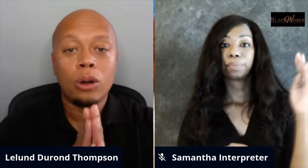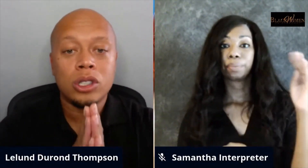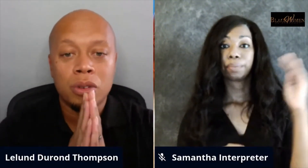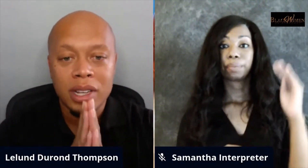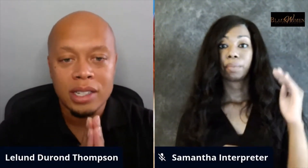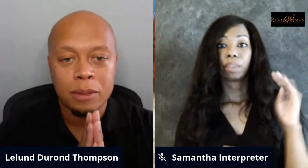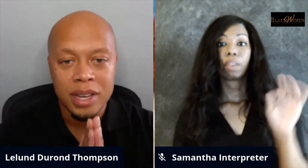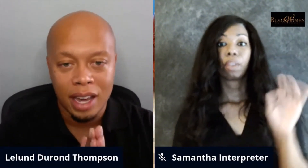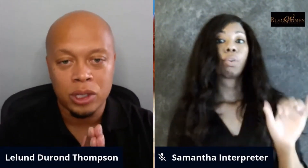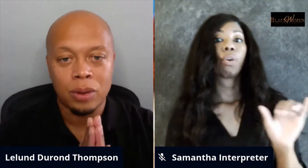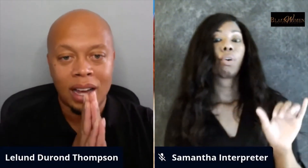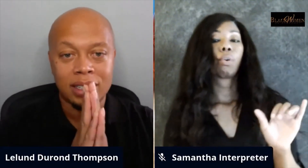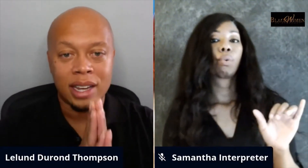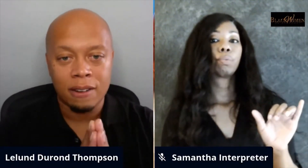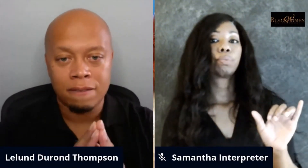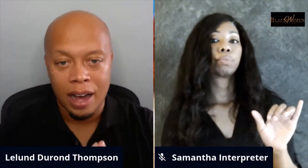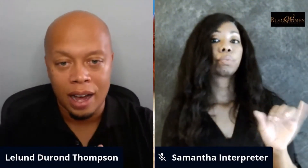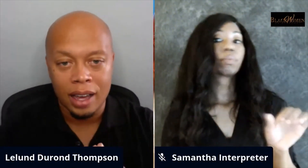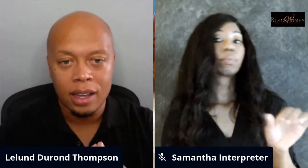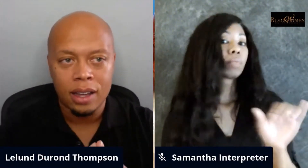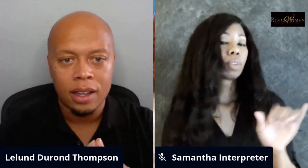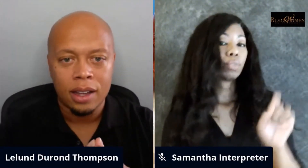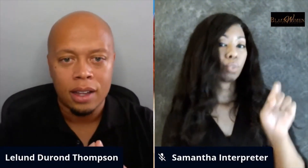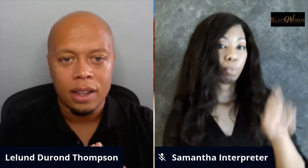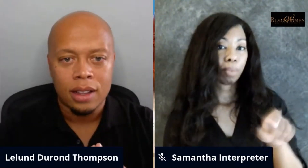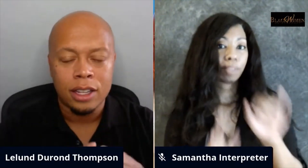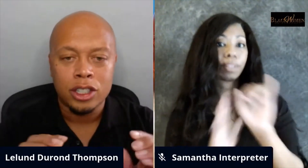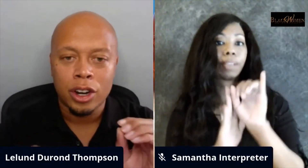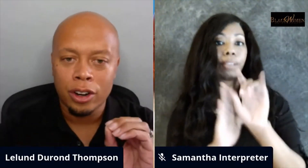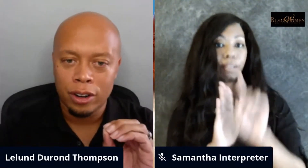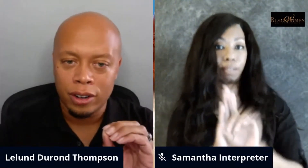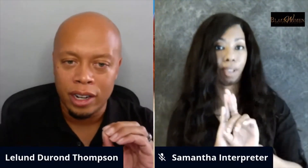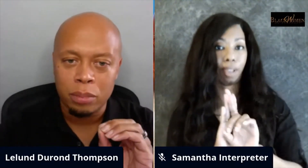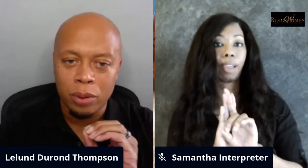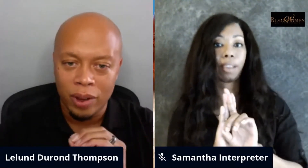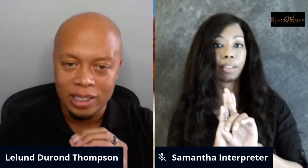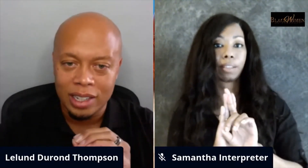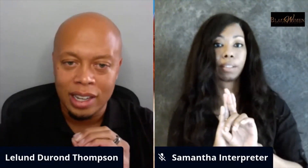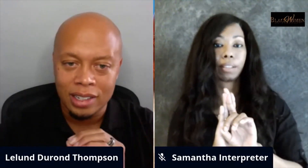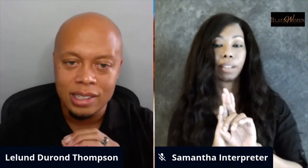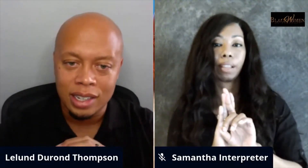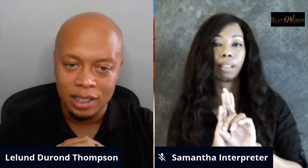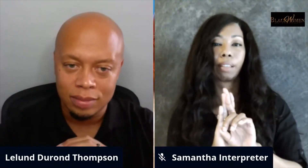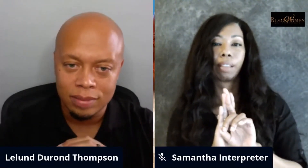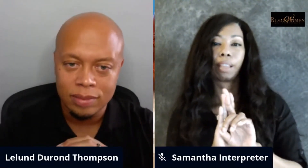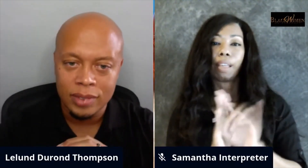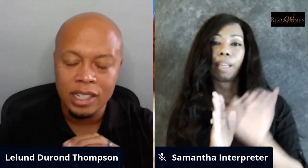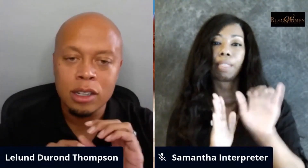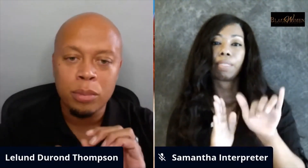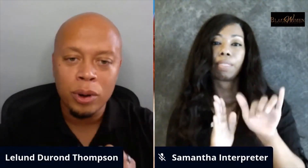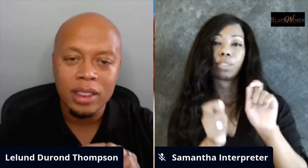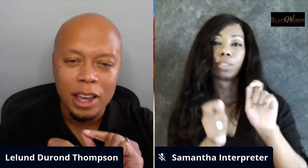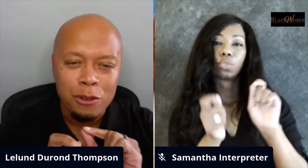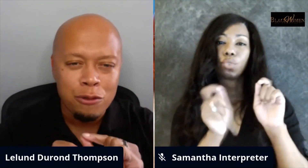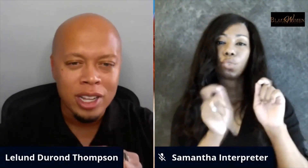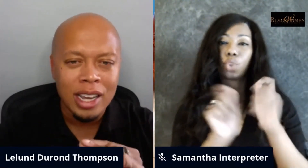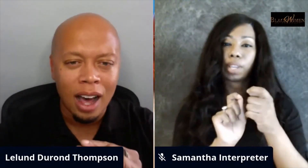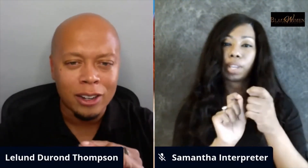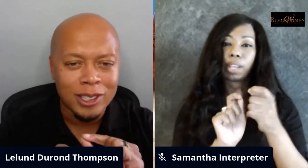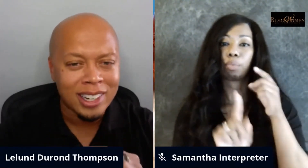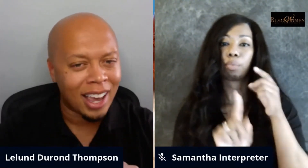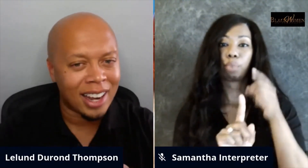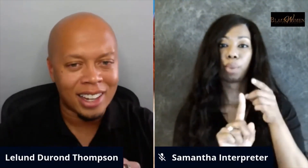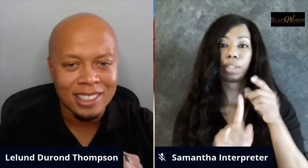You also need to be able to identify the turning point in a scene. It's important that you